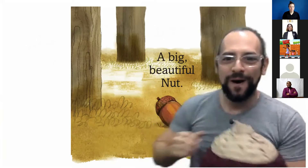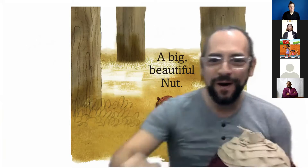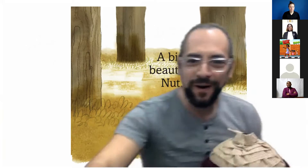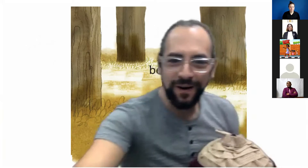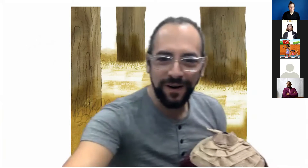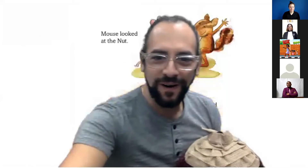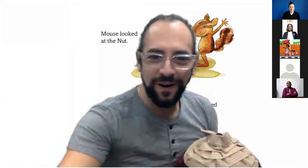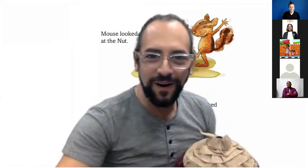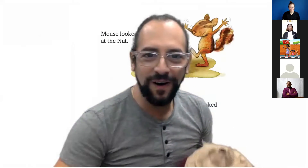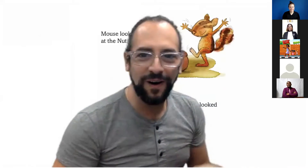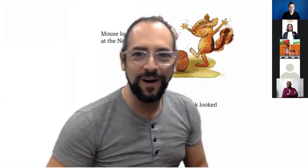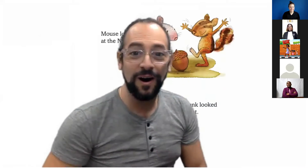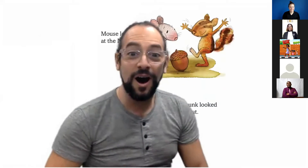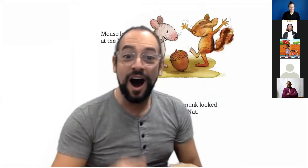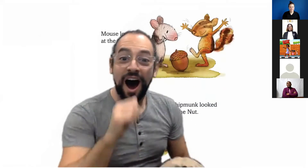Oh.